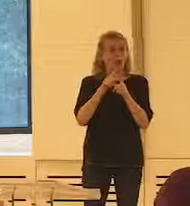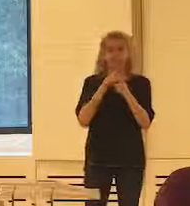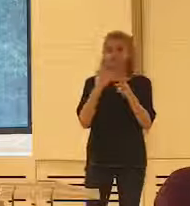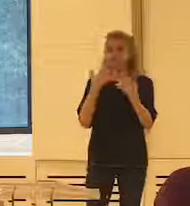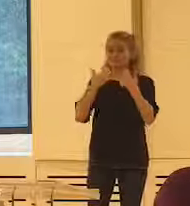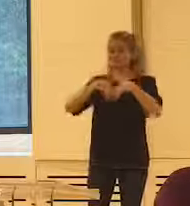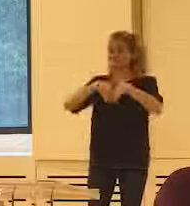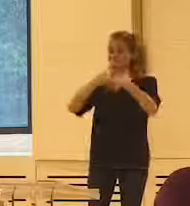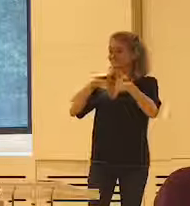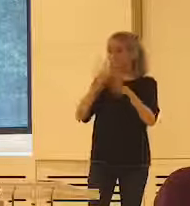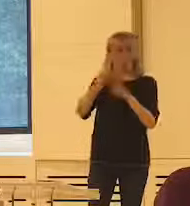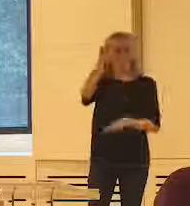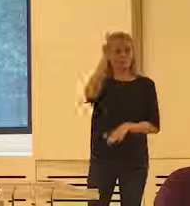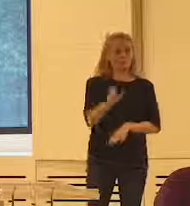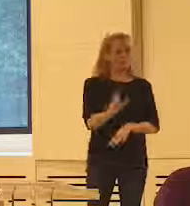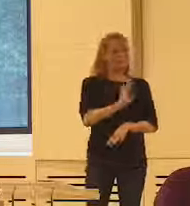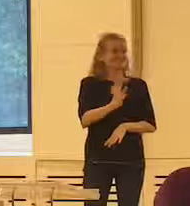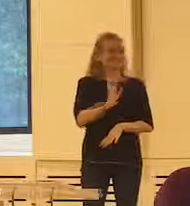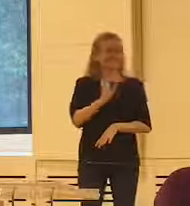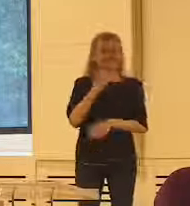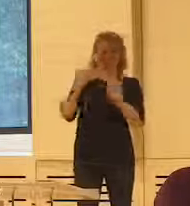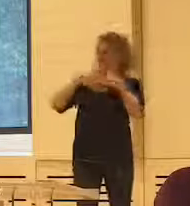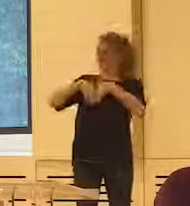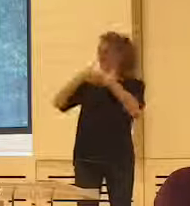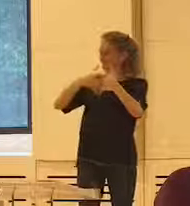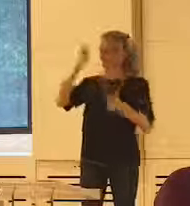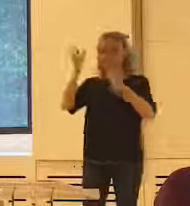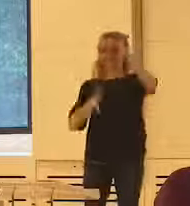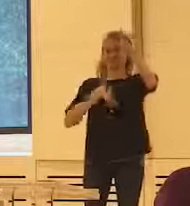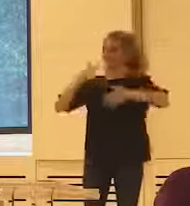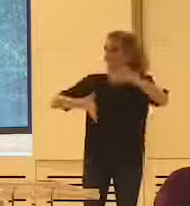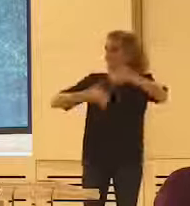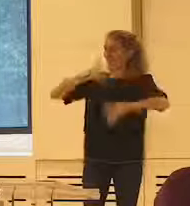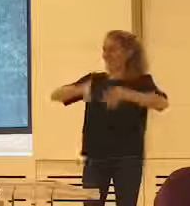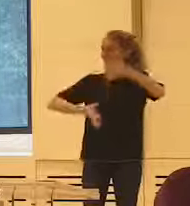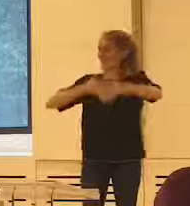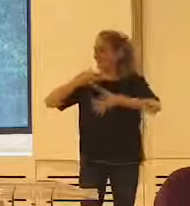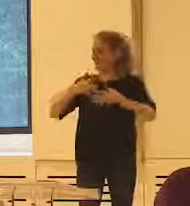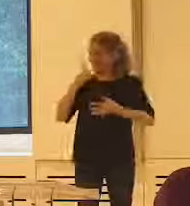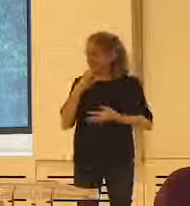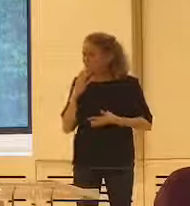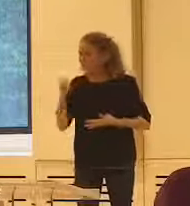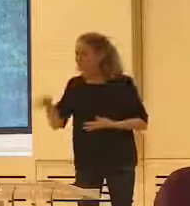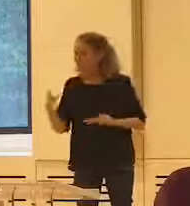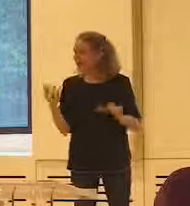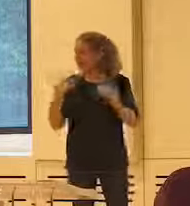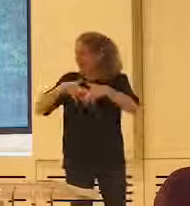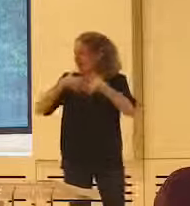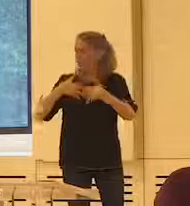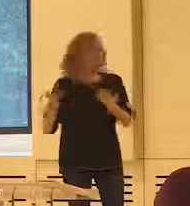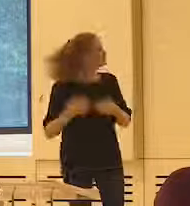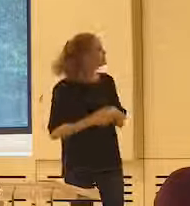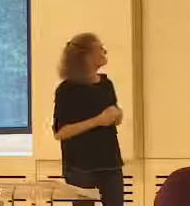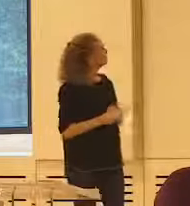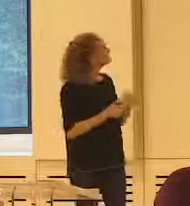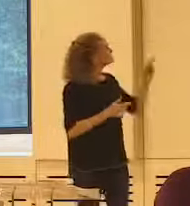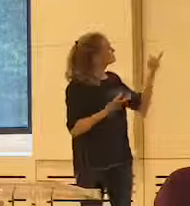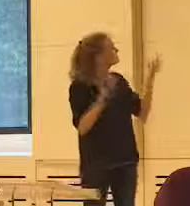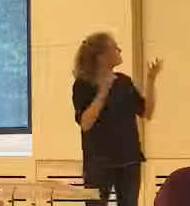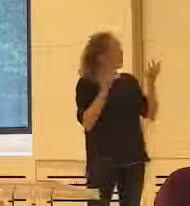And then there's sign language avatars. So there's not a person there, it's just technology, it's an avatar. That could be useful, a useful technology to